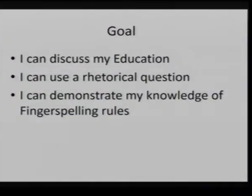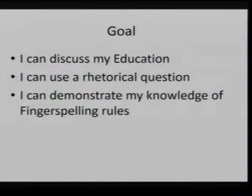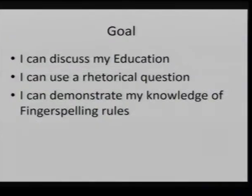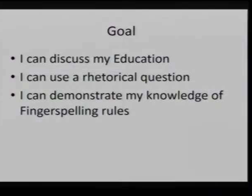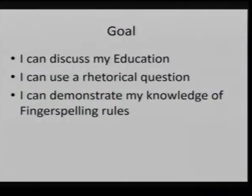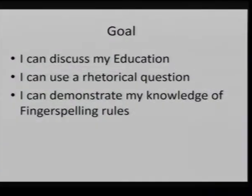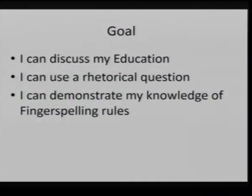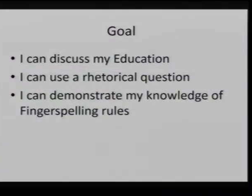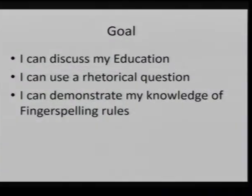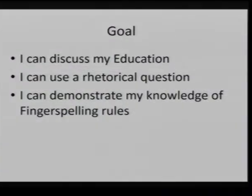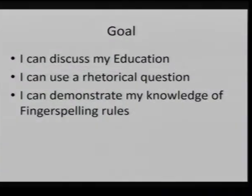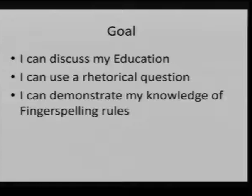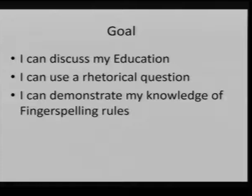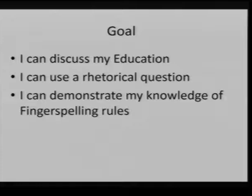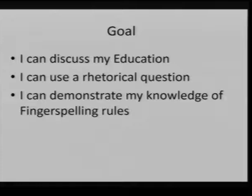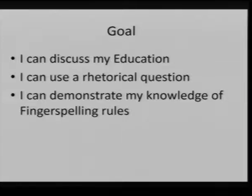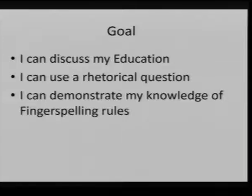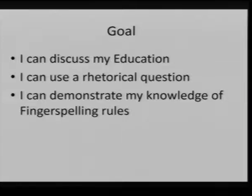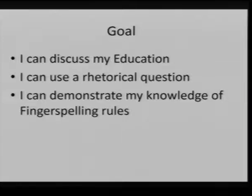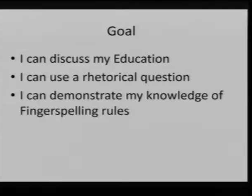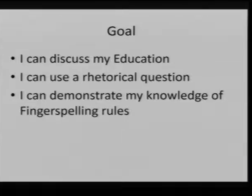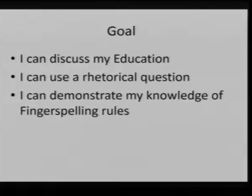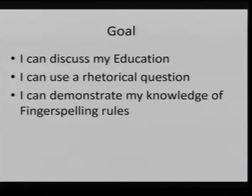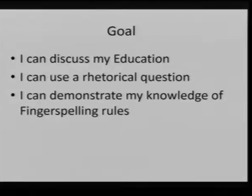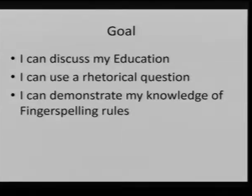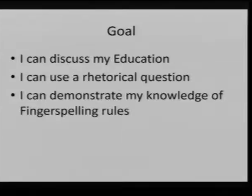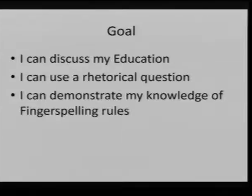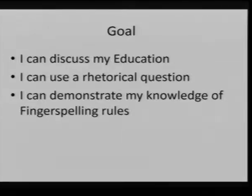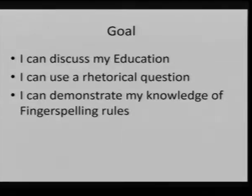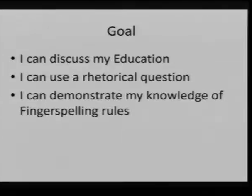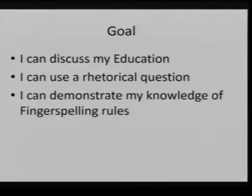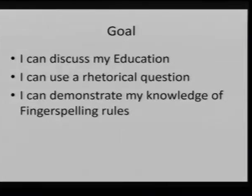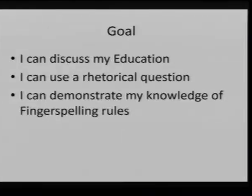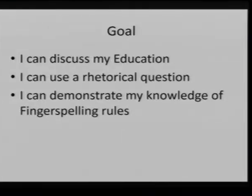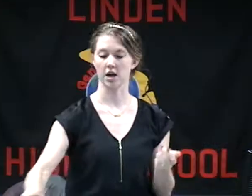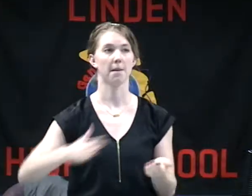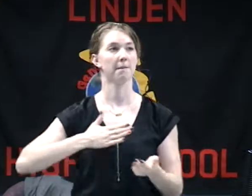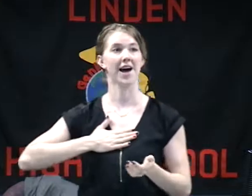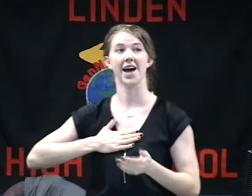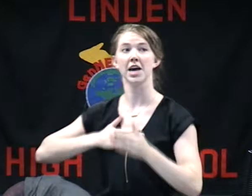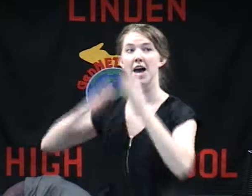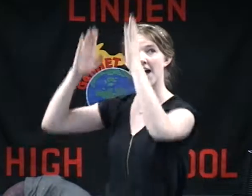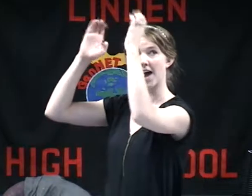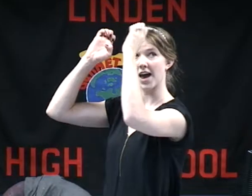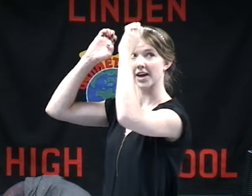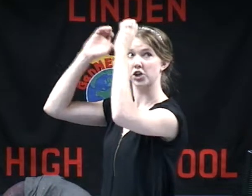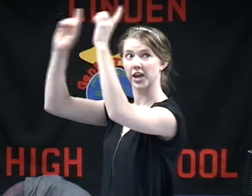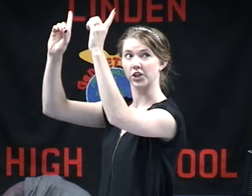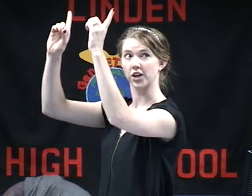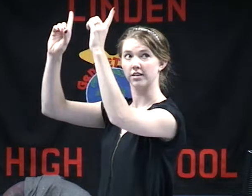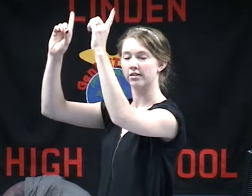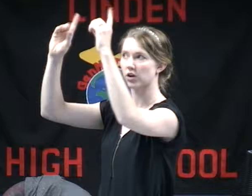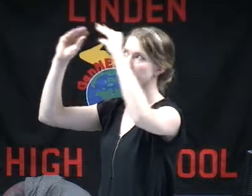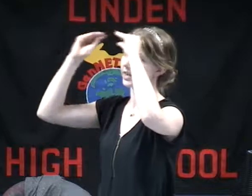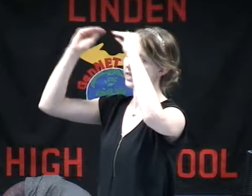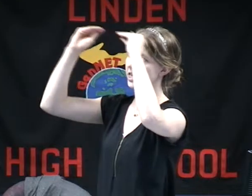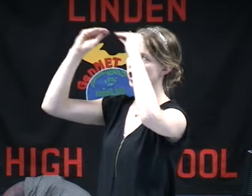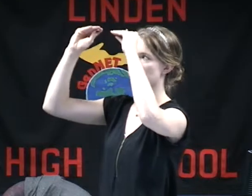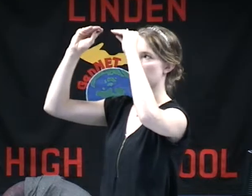Okay. I can discuss my education. So my education, discuss, can. My education, so it's like teach except